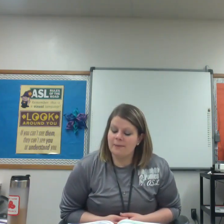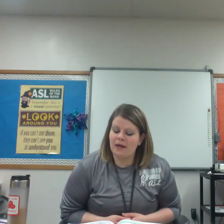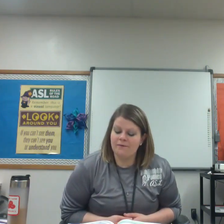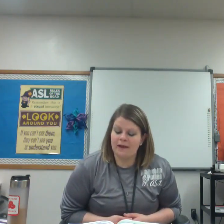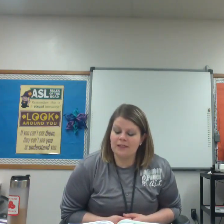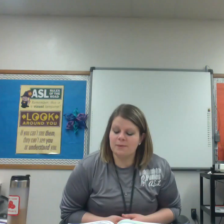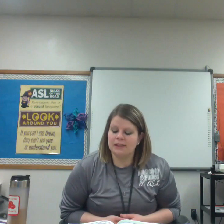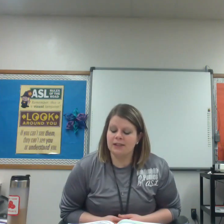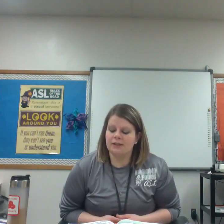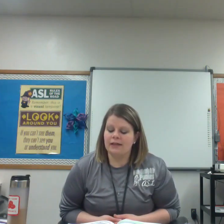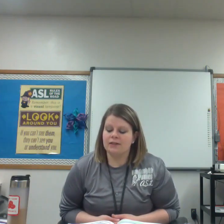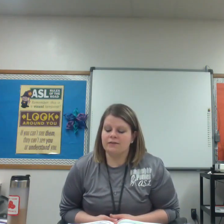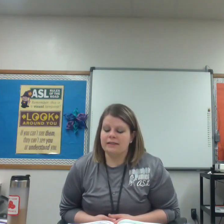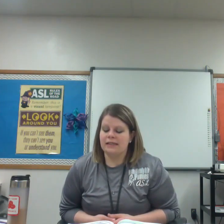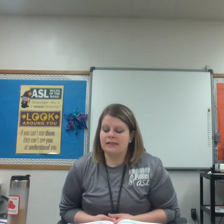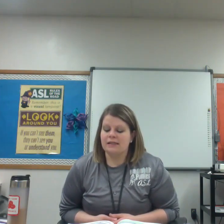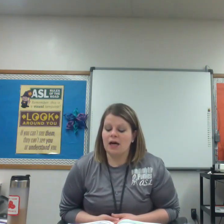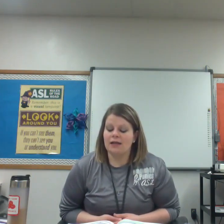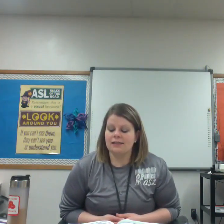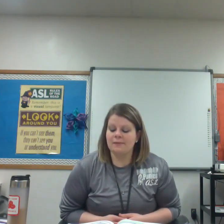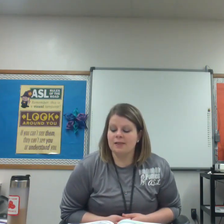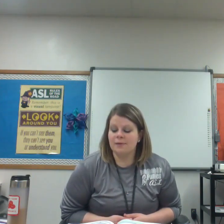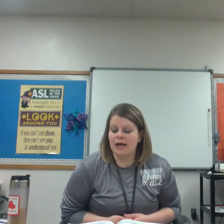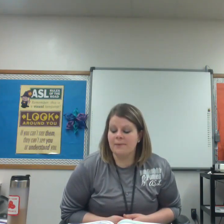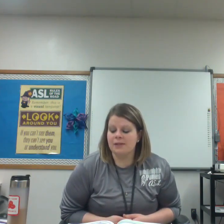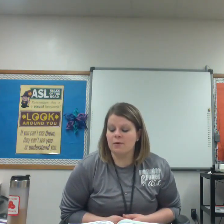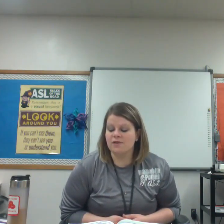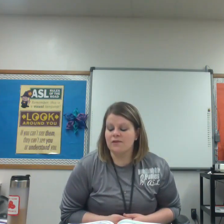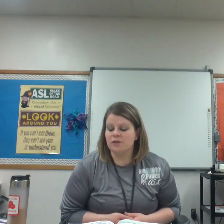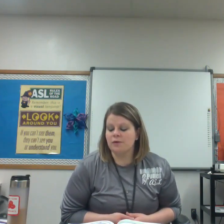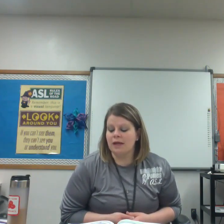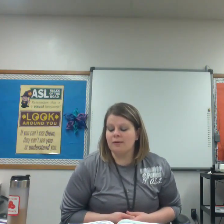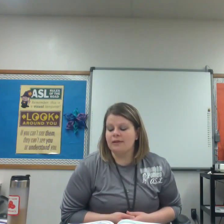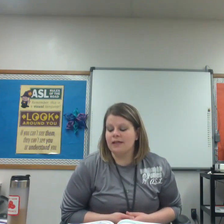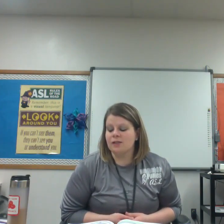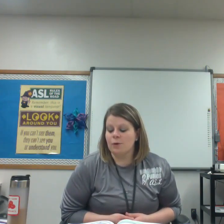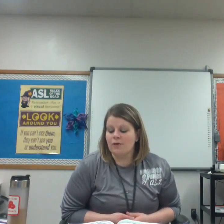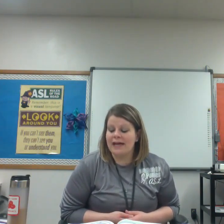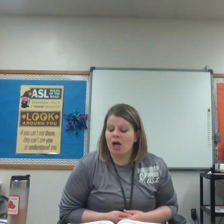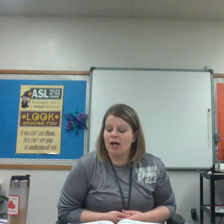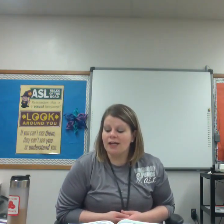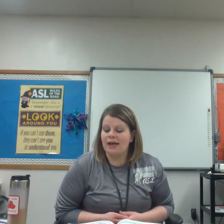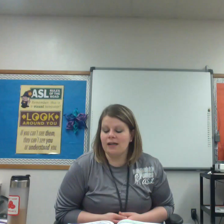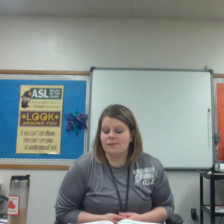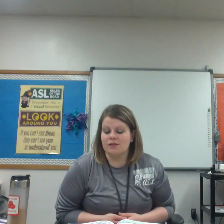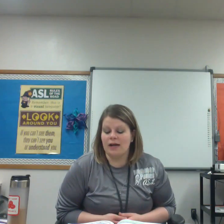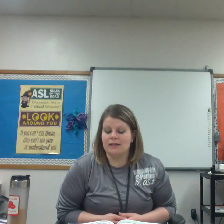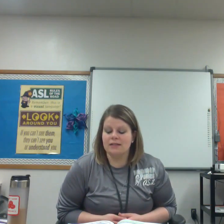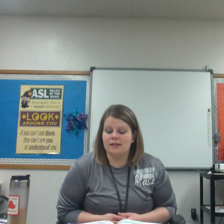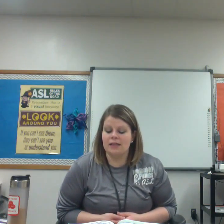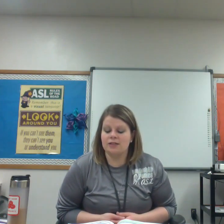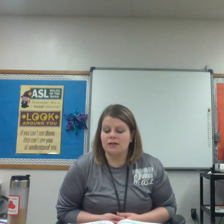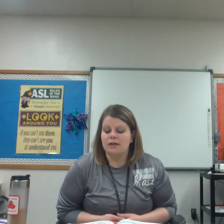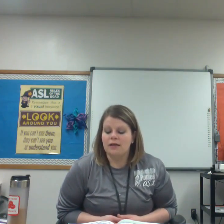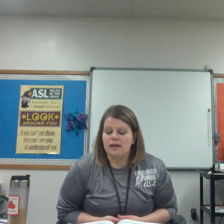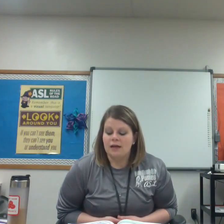that reflects particular characteristics. The concept is perhaps the most visual element that is both iconic and abstract in nature,